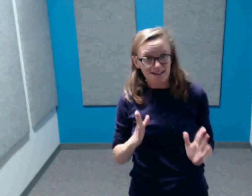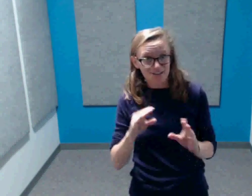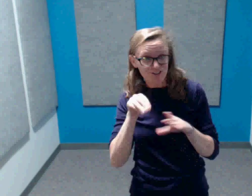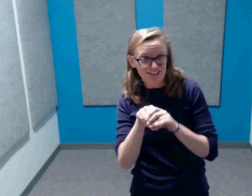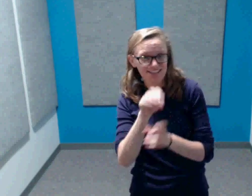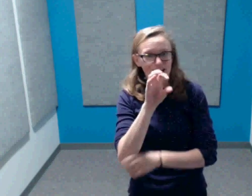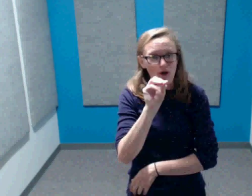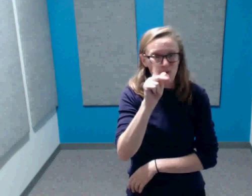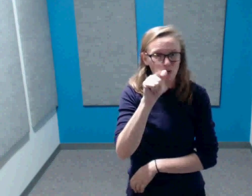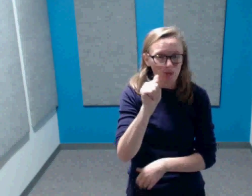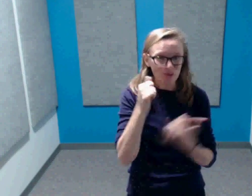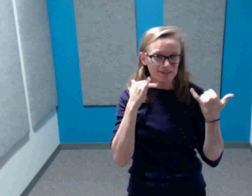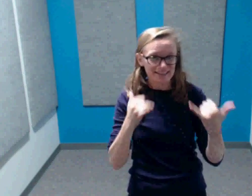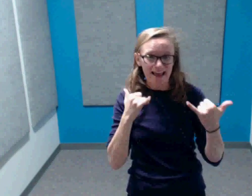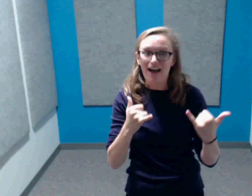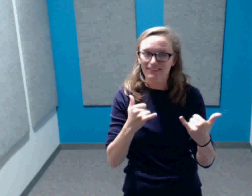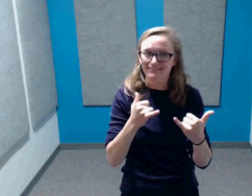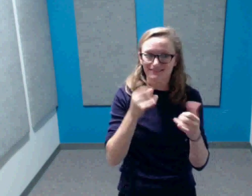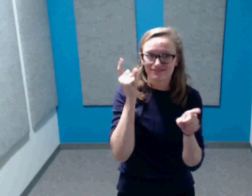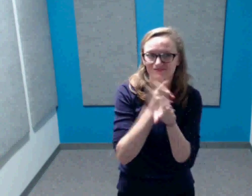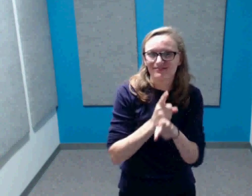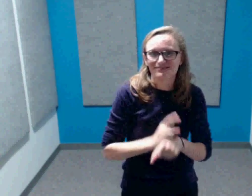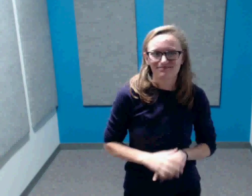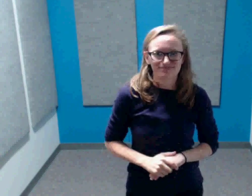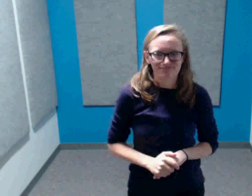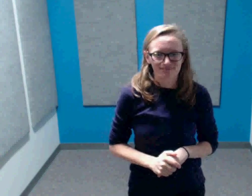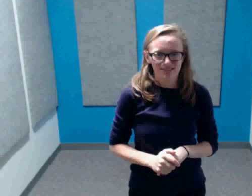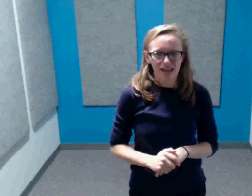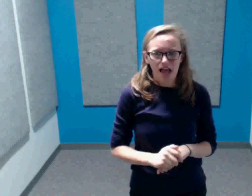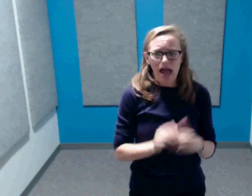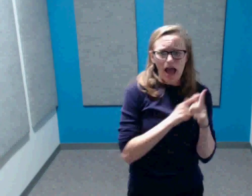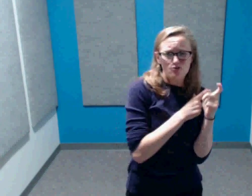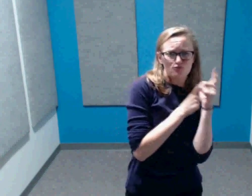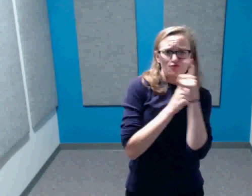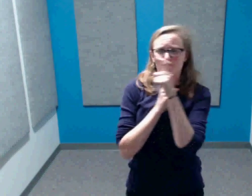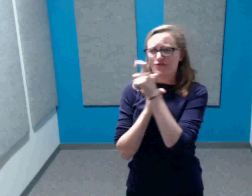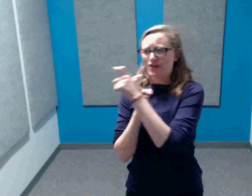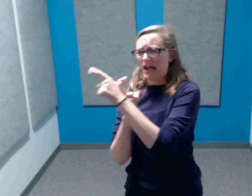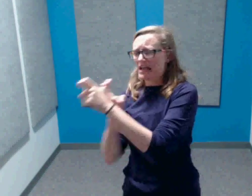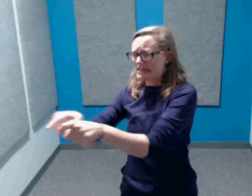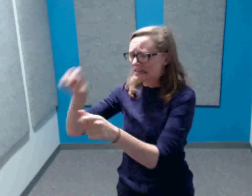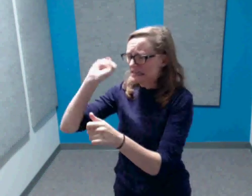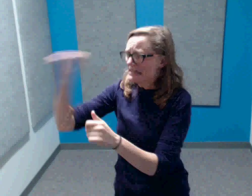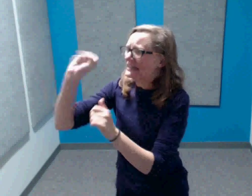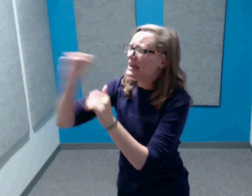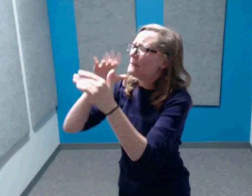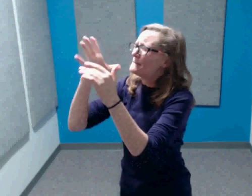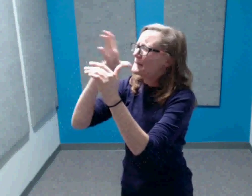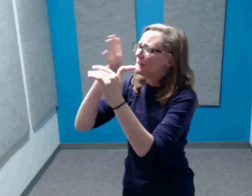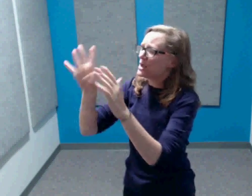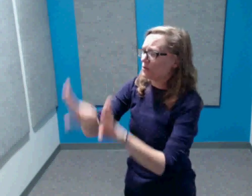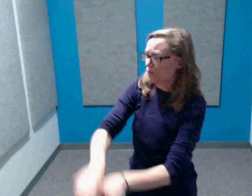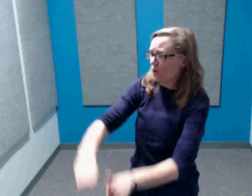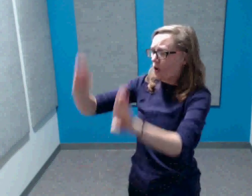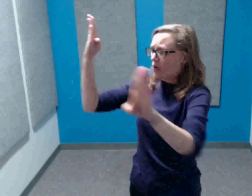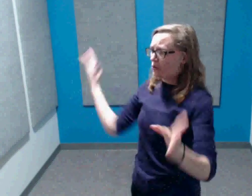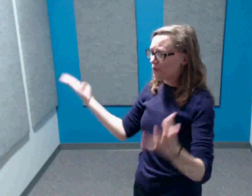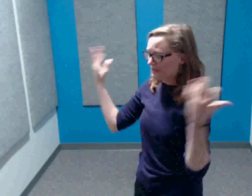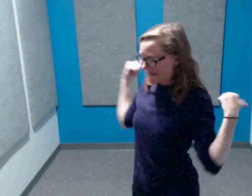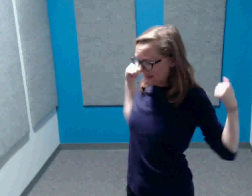That's right. I ran back around the side of that house and up to that door. My mother threw that door open, threw that towel around me, and she